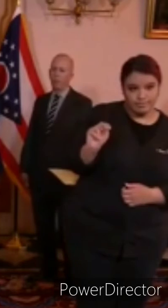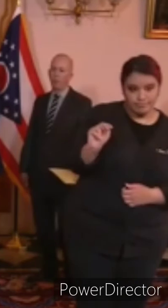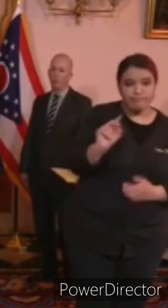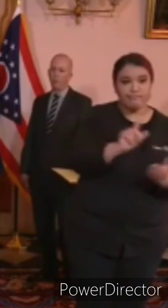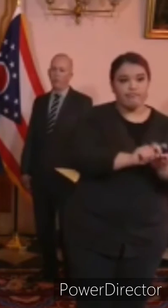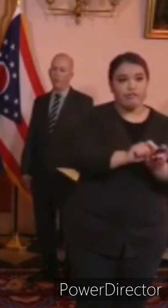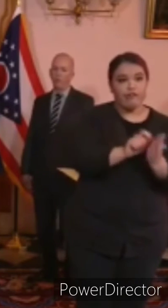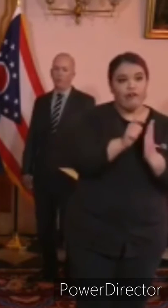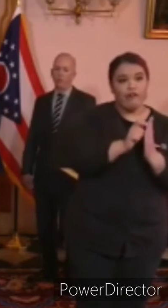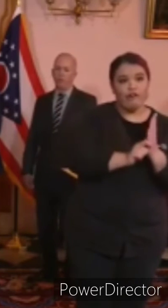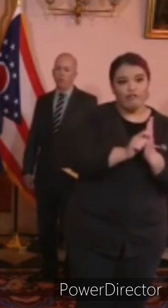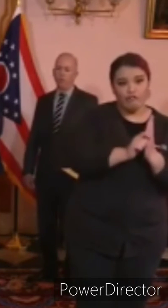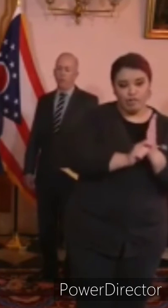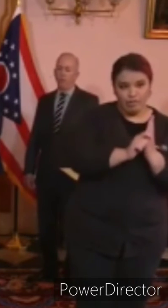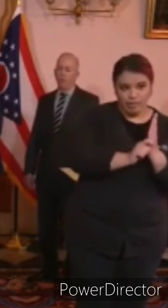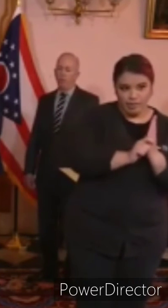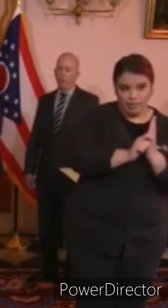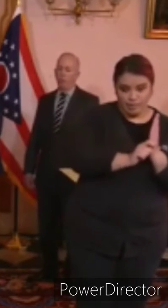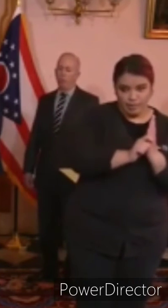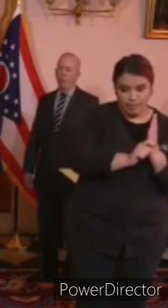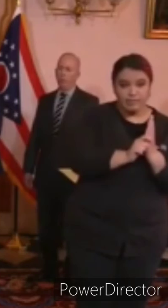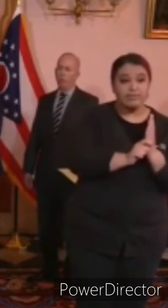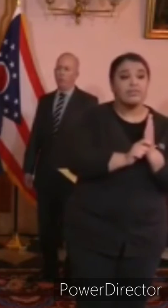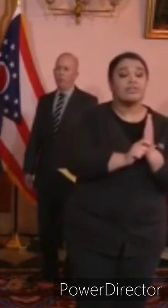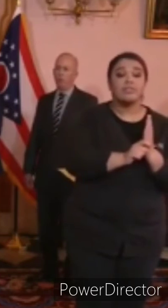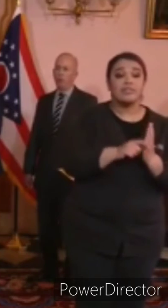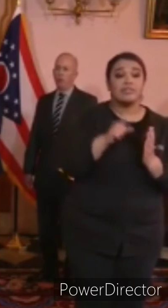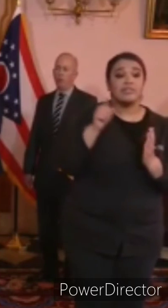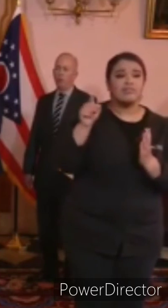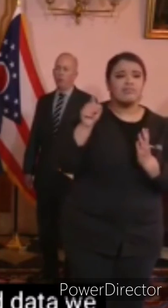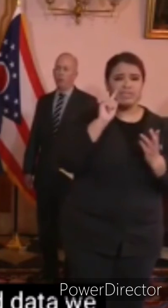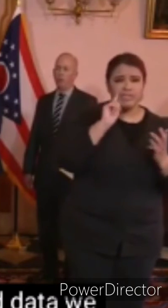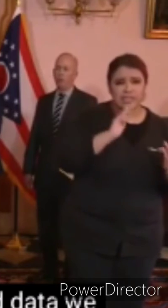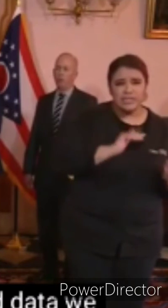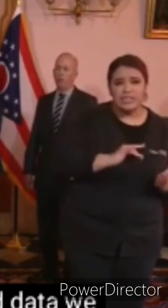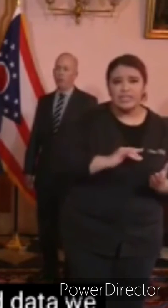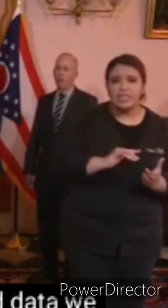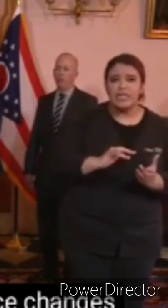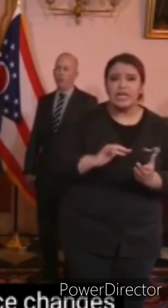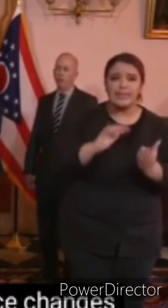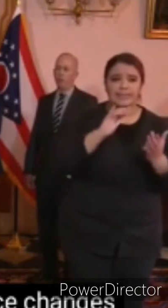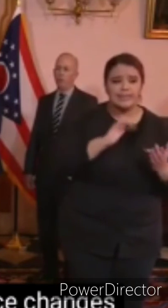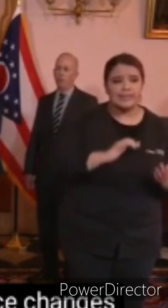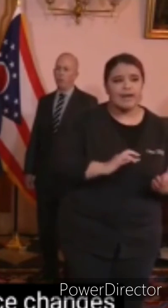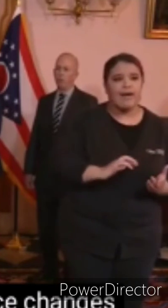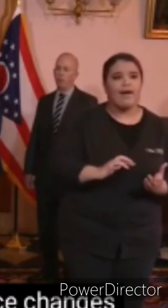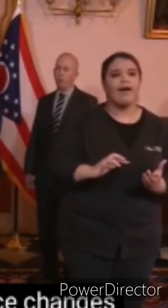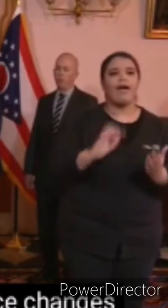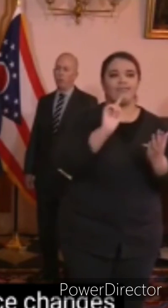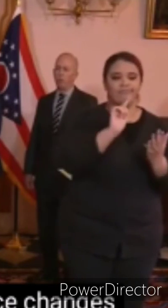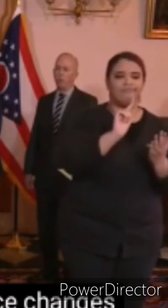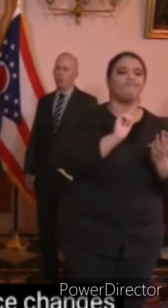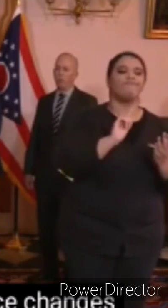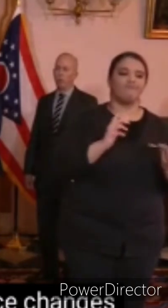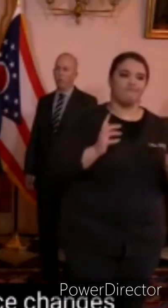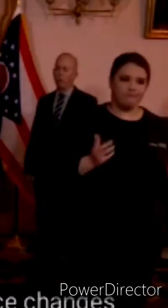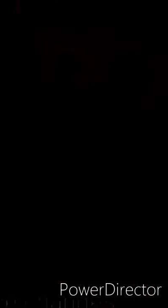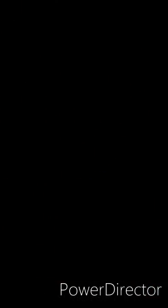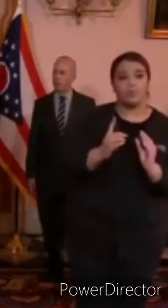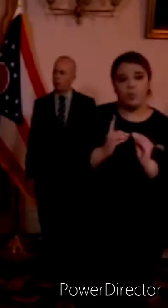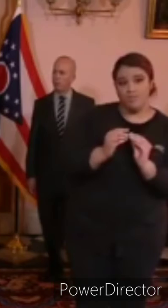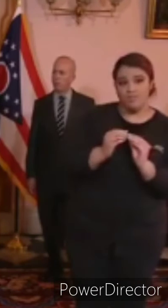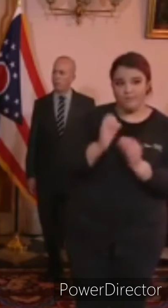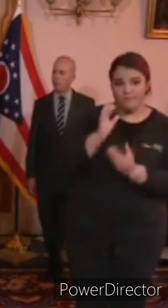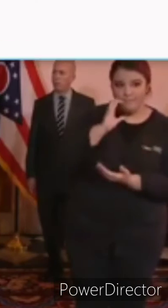They're really taking a look at the very best modeling and data we have. We know that our science changes every day, every